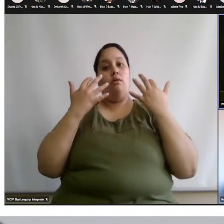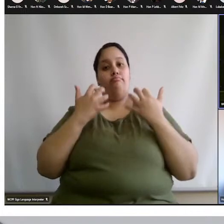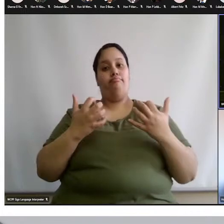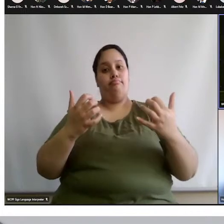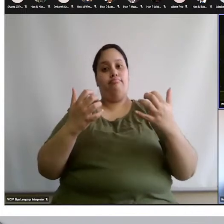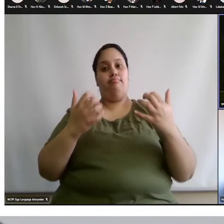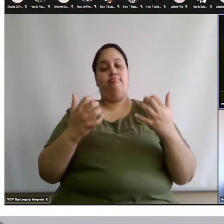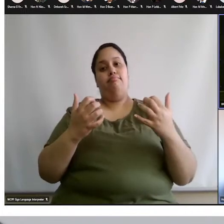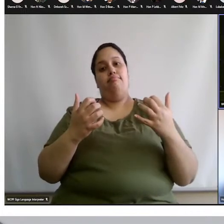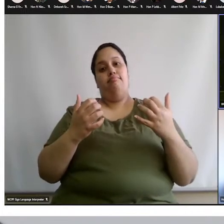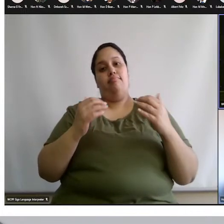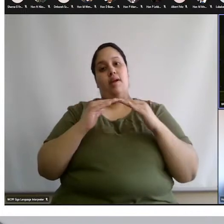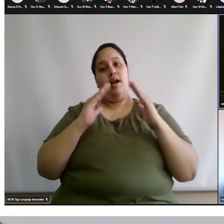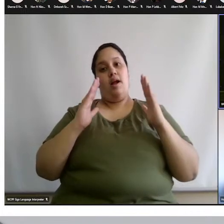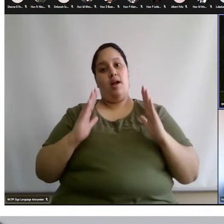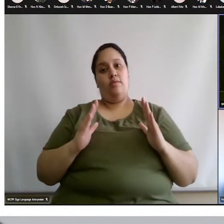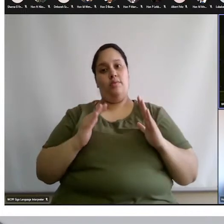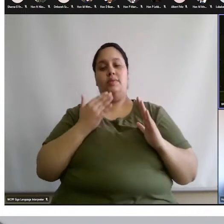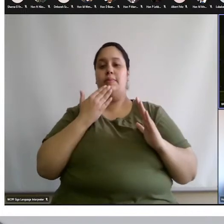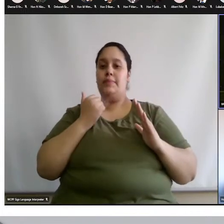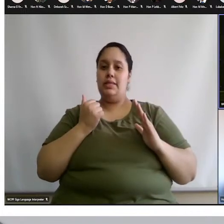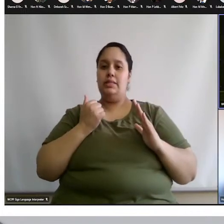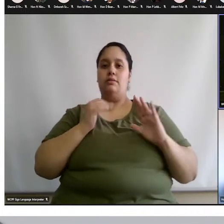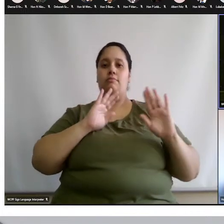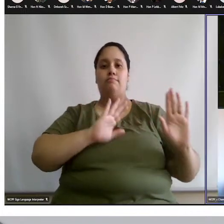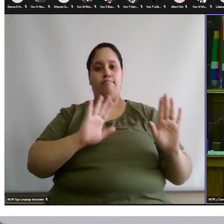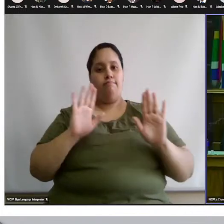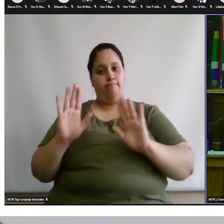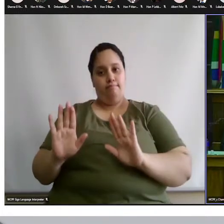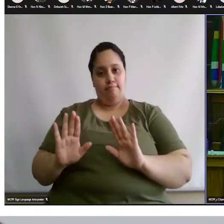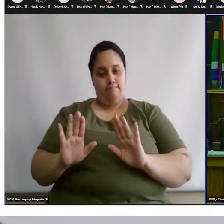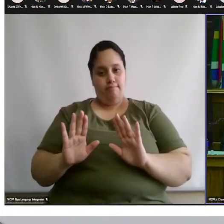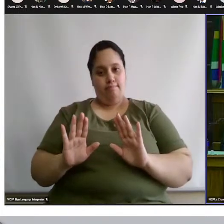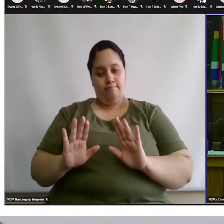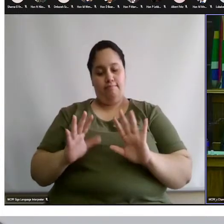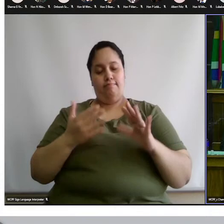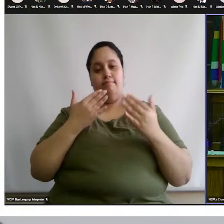please exercise some restraint? Thank you.